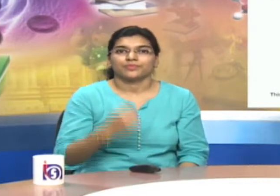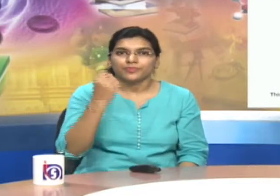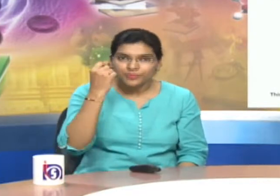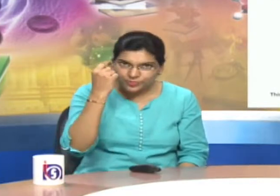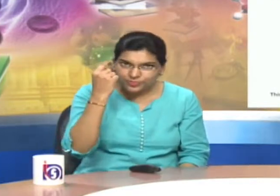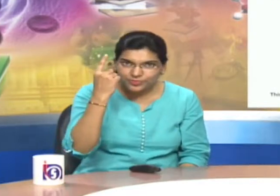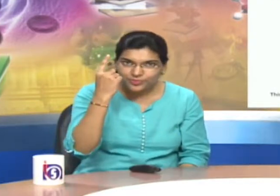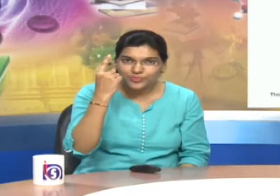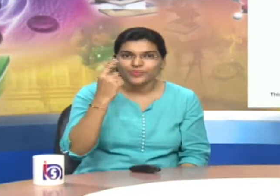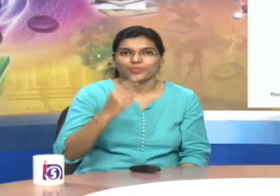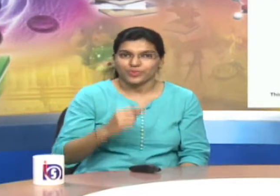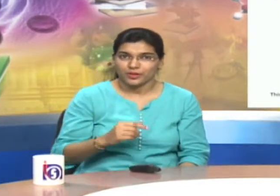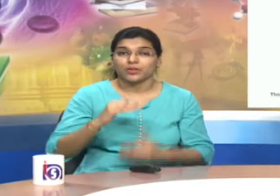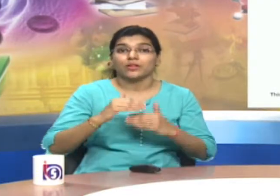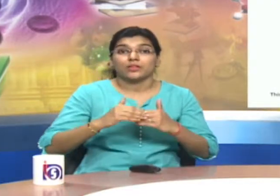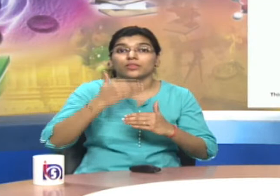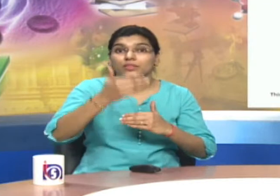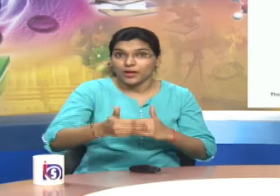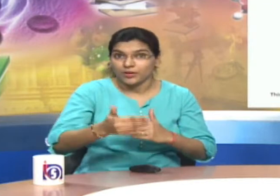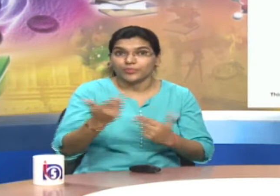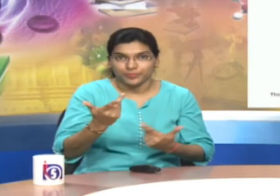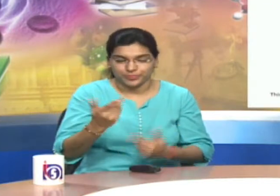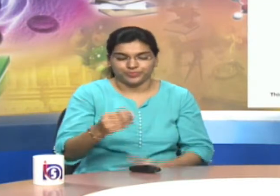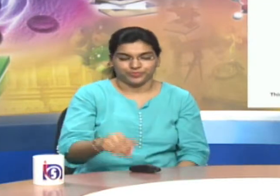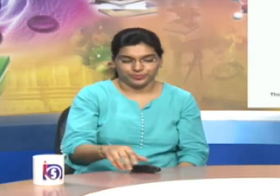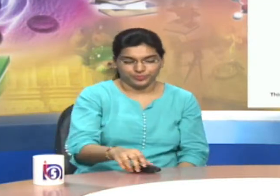on the under the red marking.